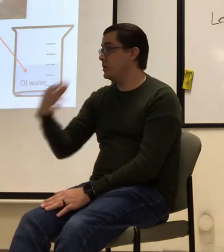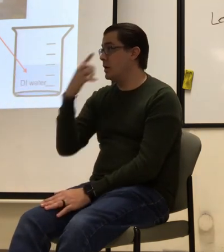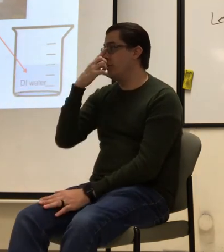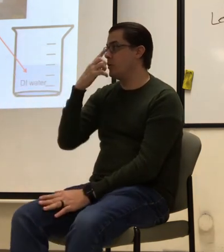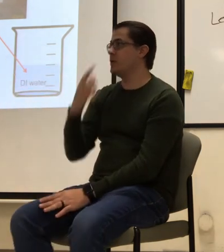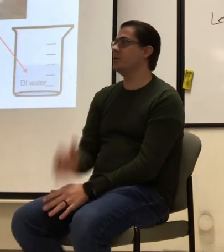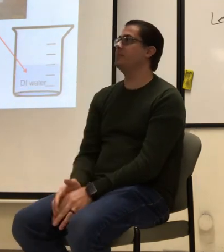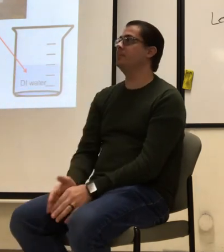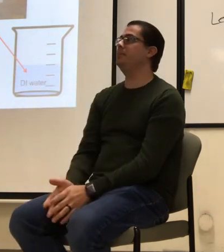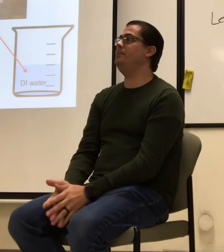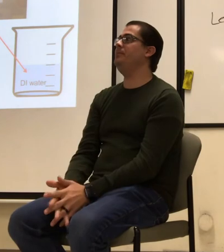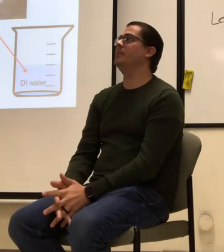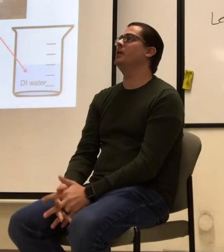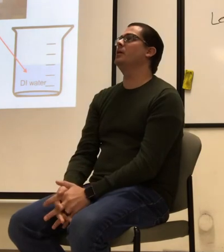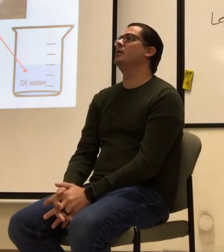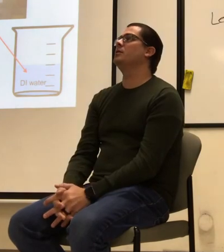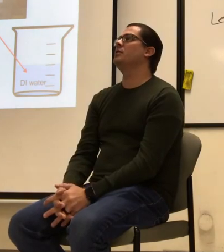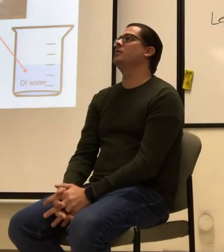Yes. I have a question.